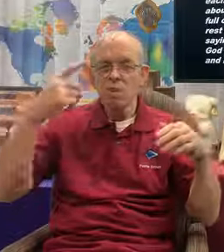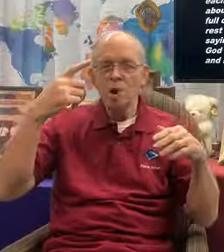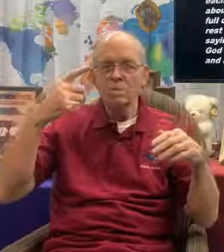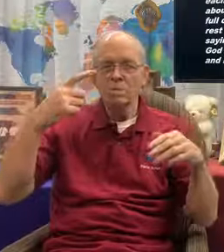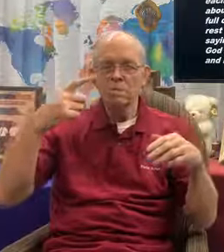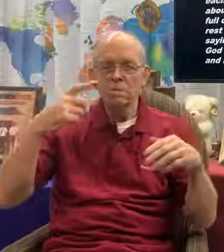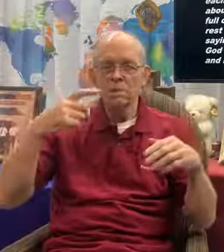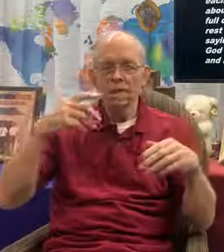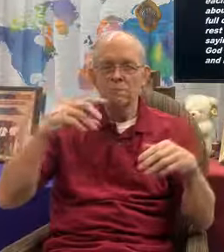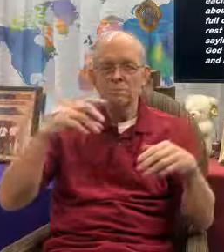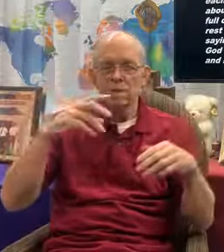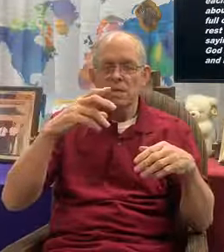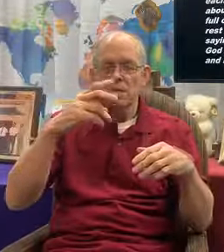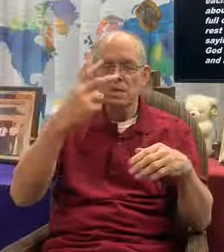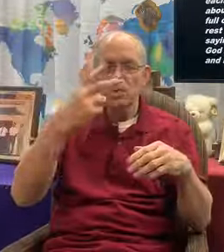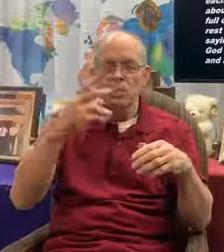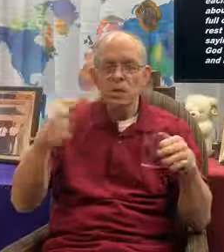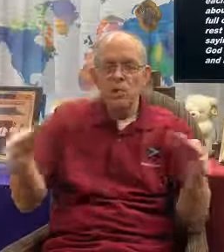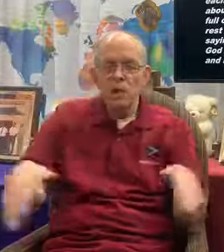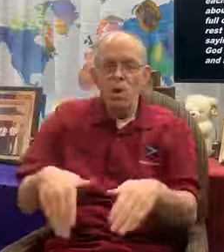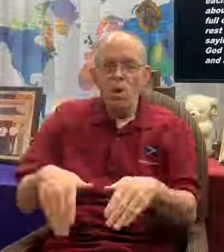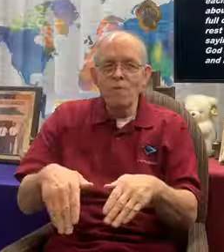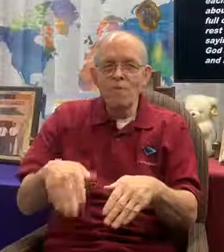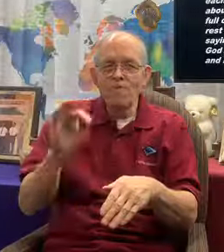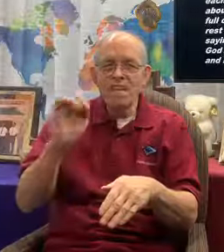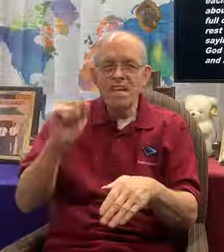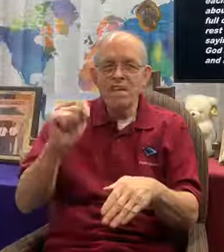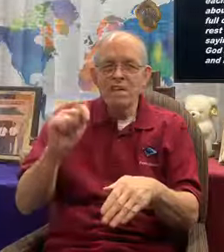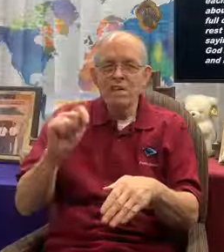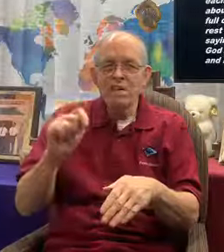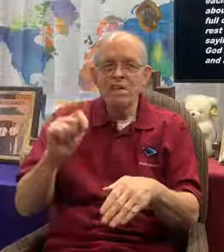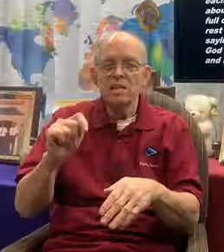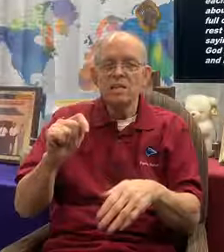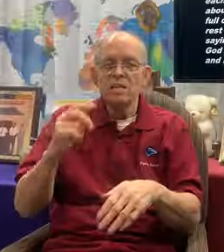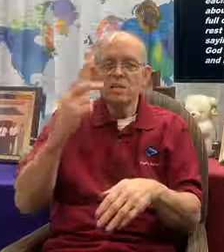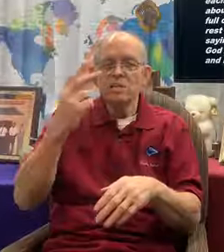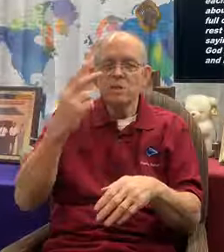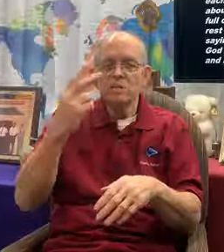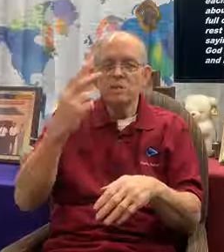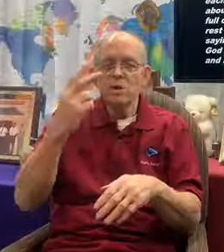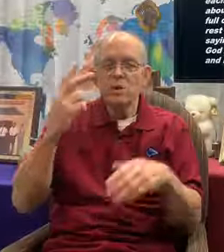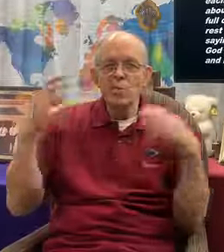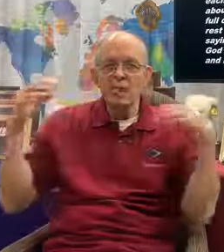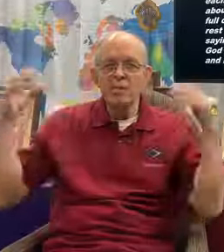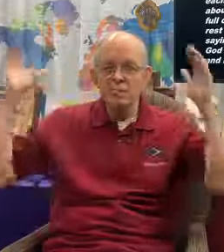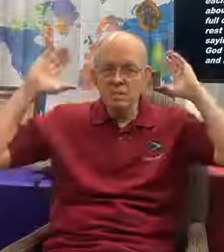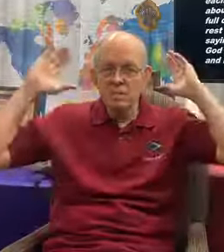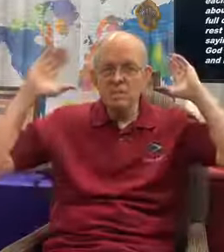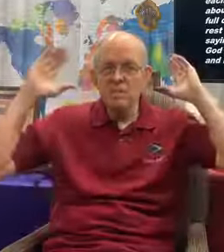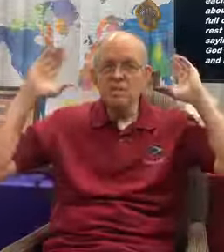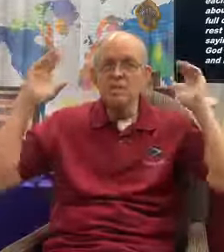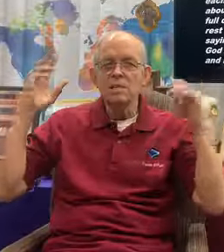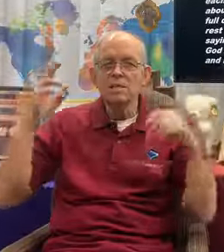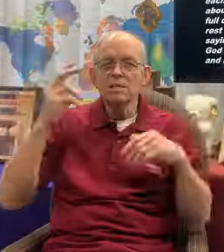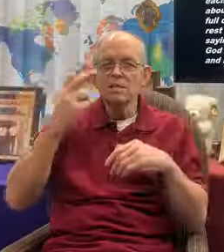One of two wings over feet, two wings, two